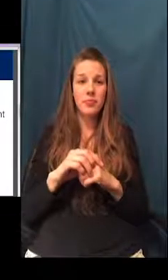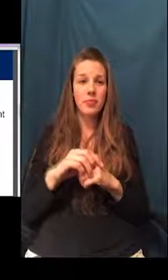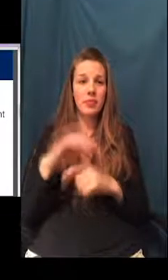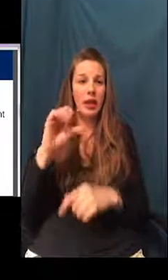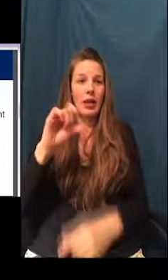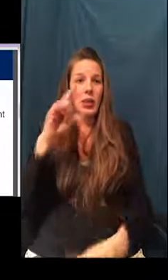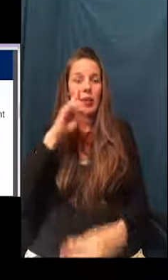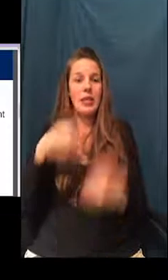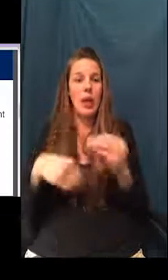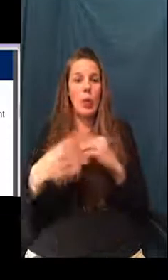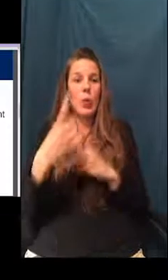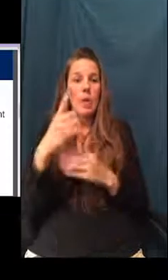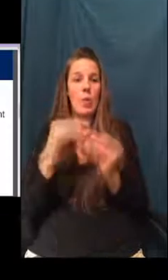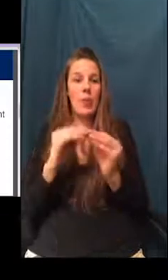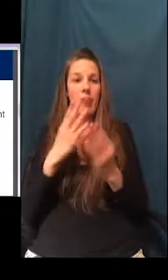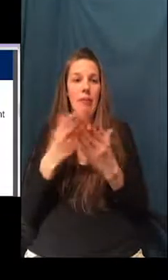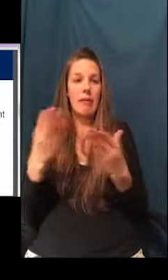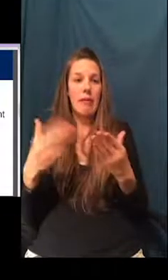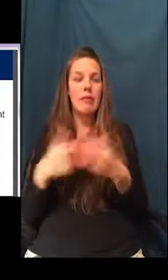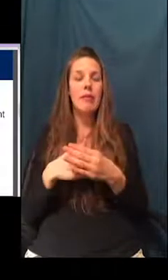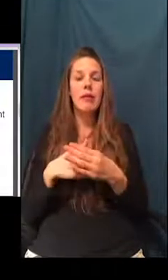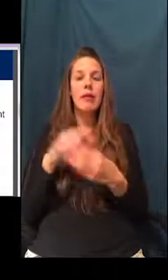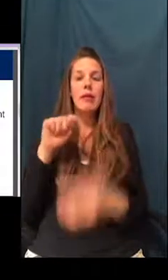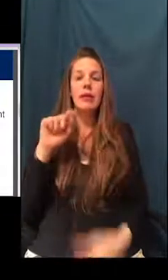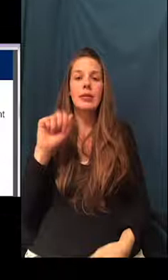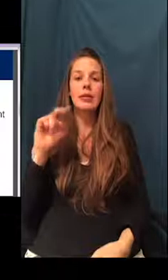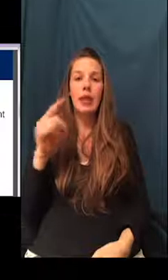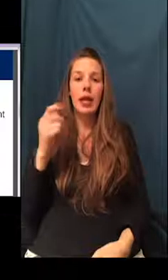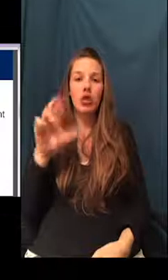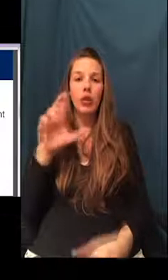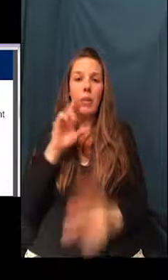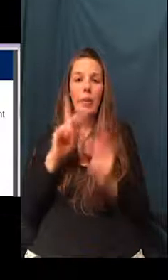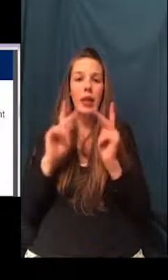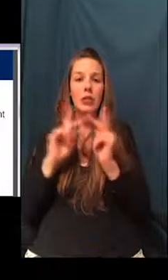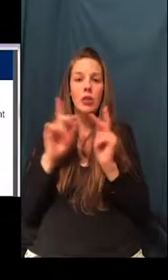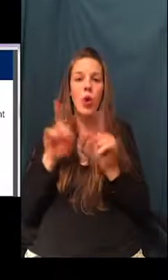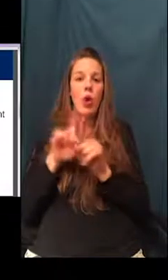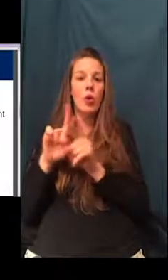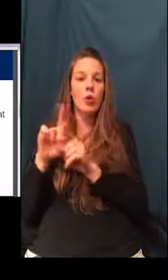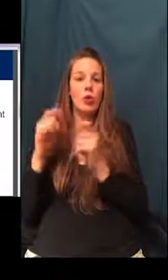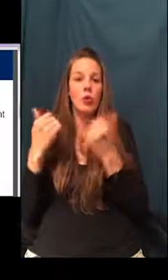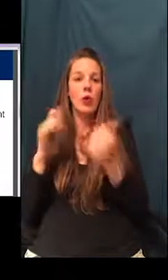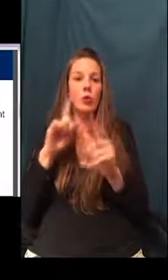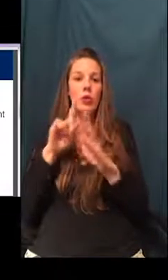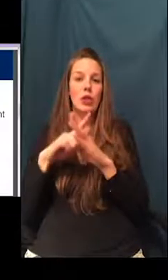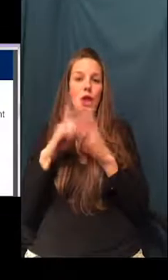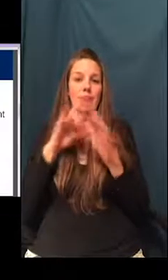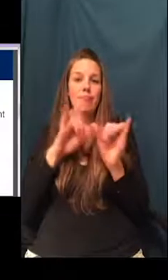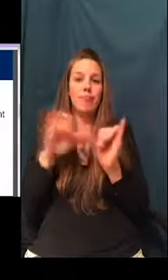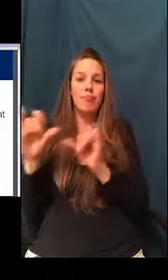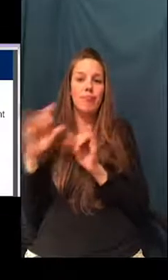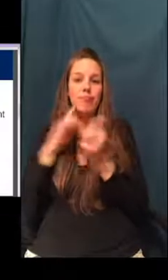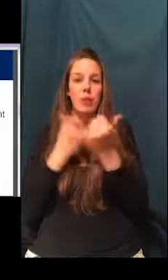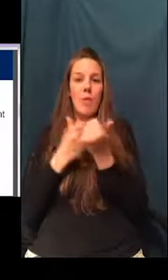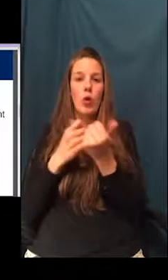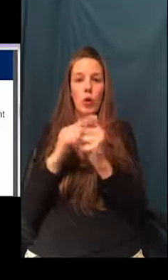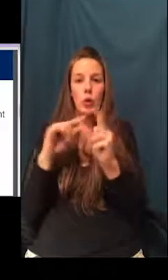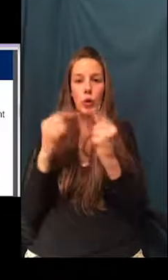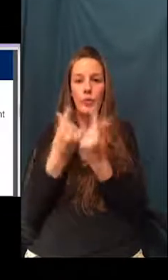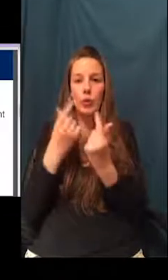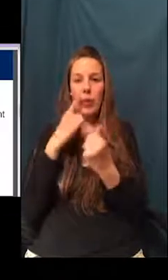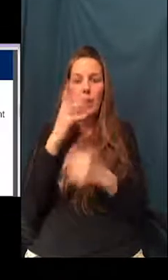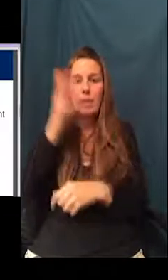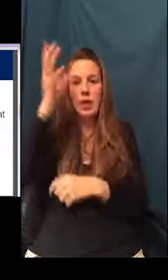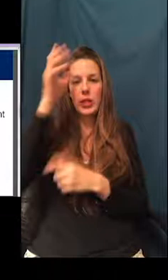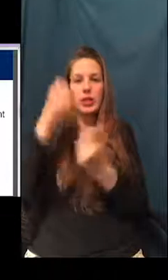Yeah, and I would just add one more thing. Tanager Place is also looking at starting a similar support group to the parent support group that